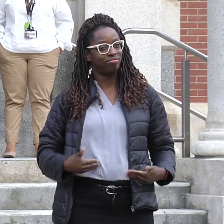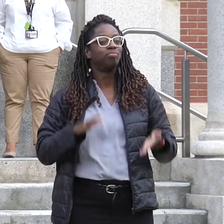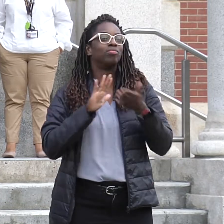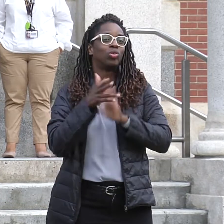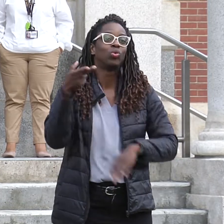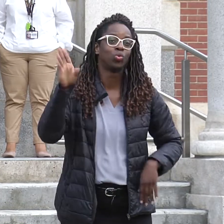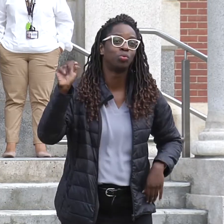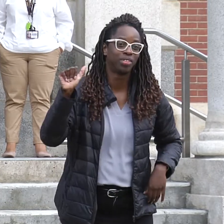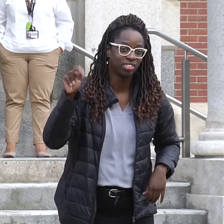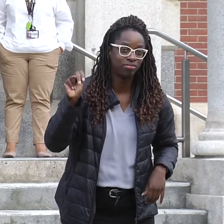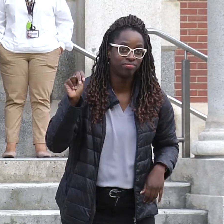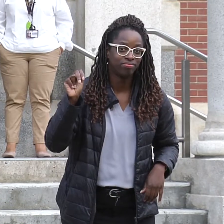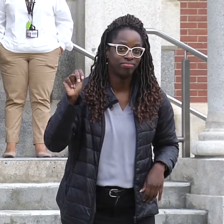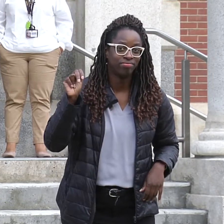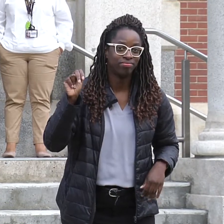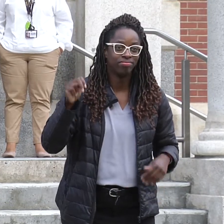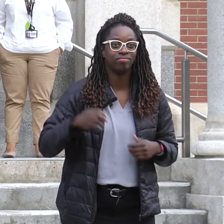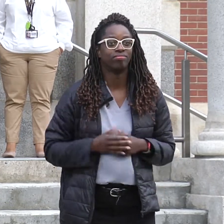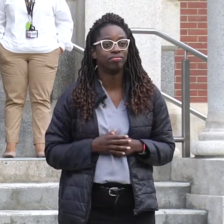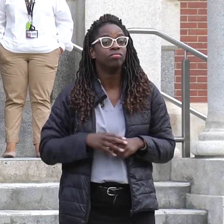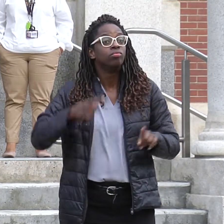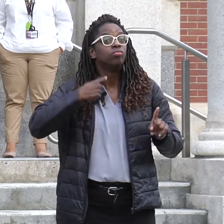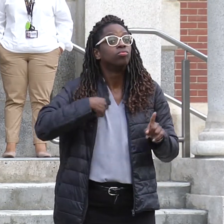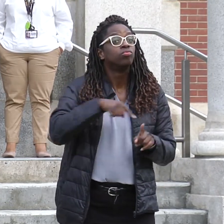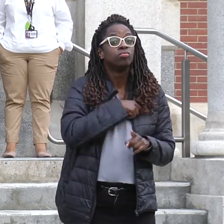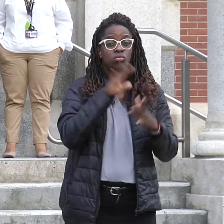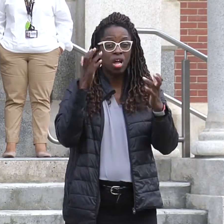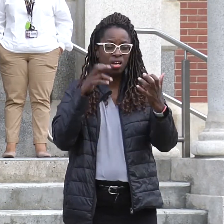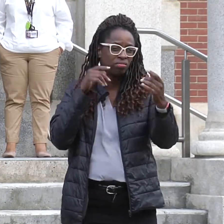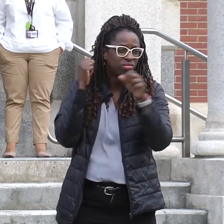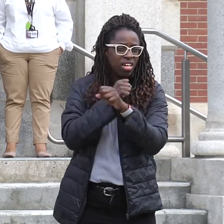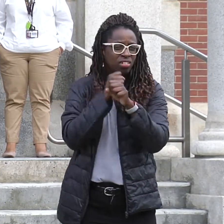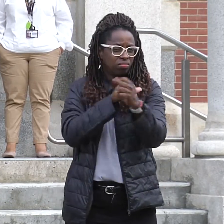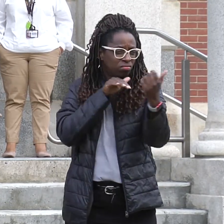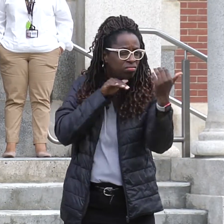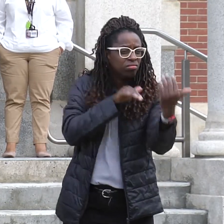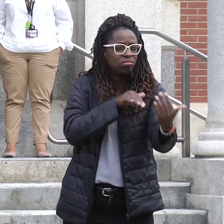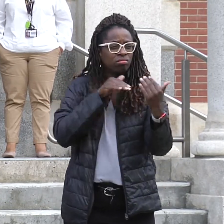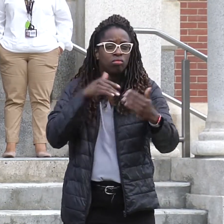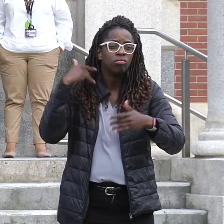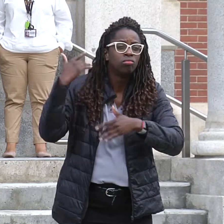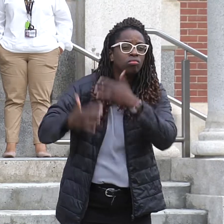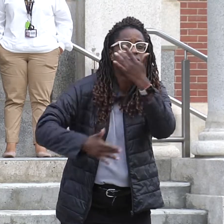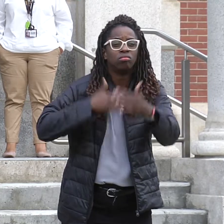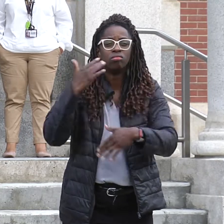against time and chance-induced circumstance. That